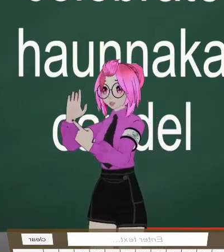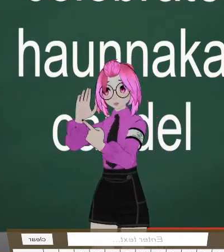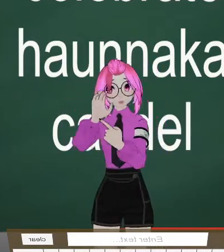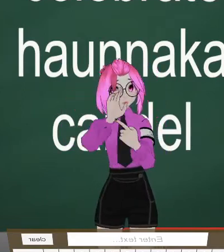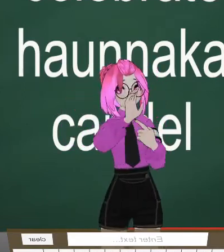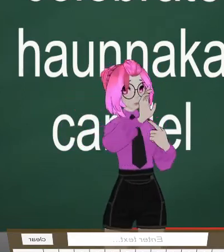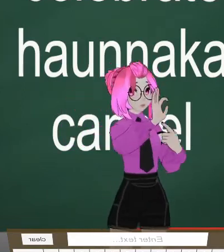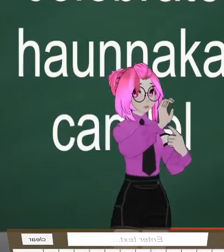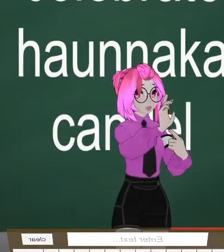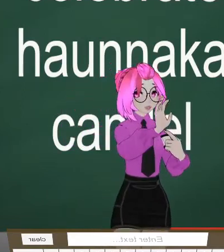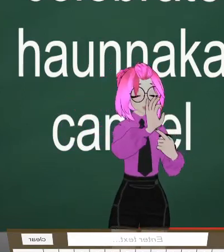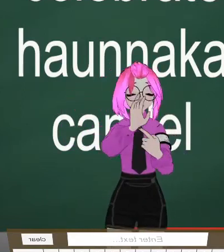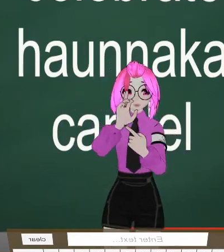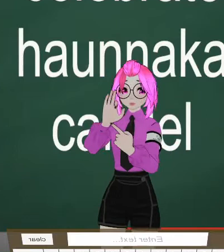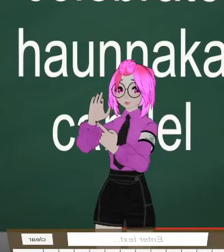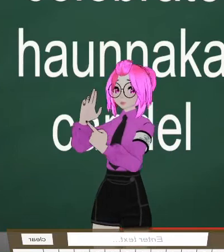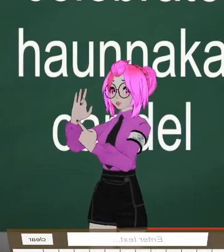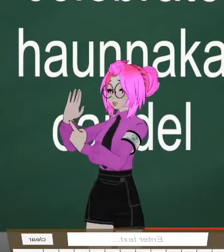candle candle